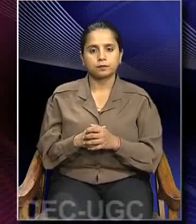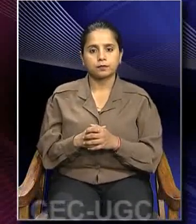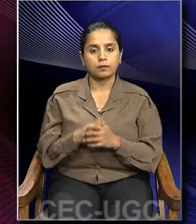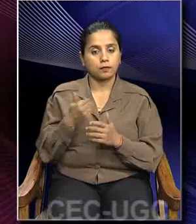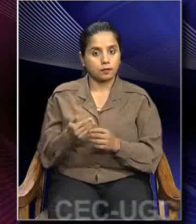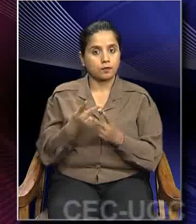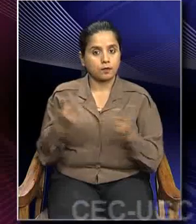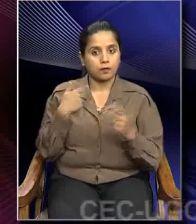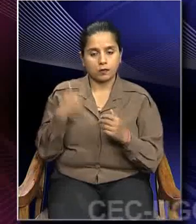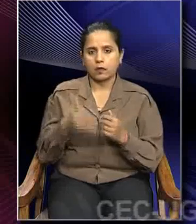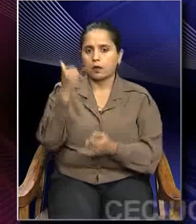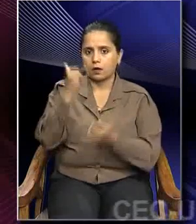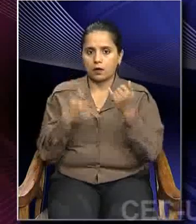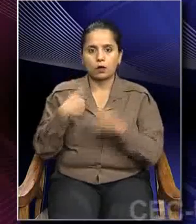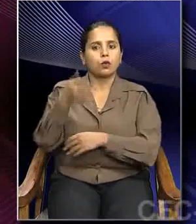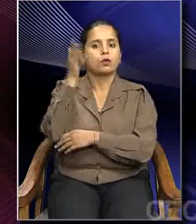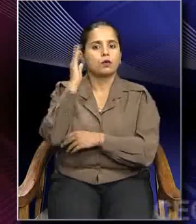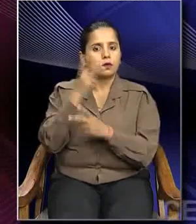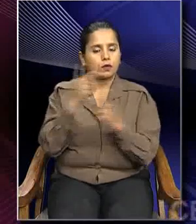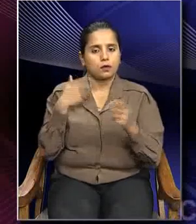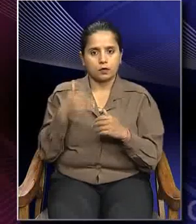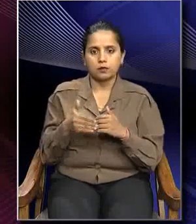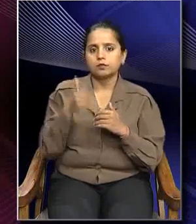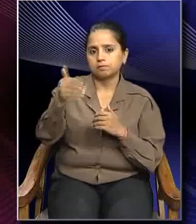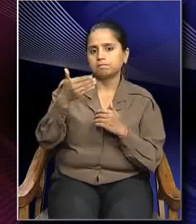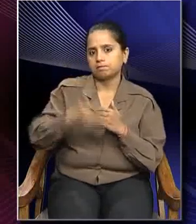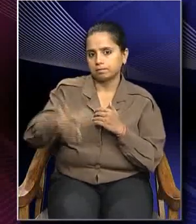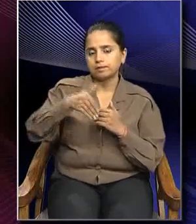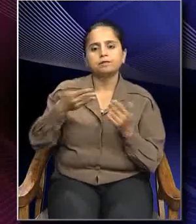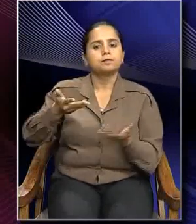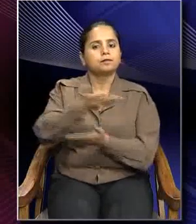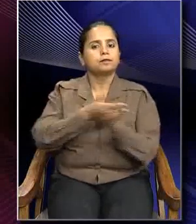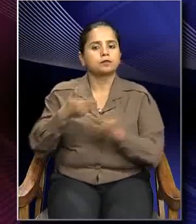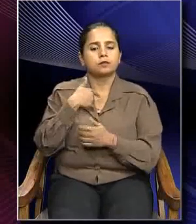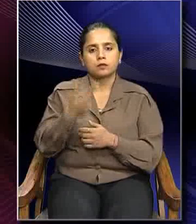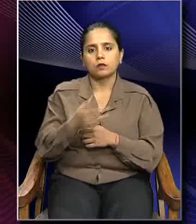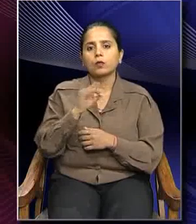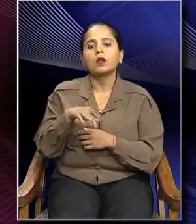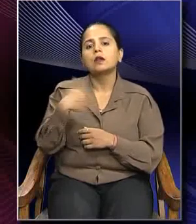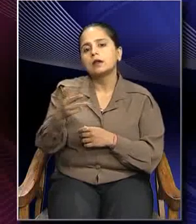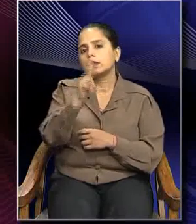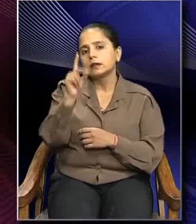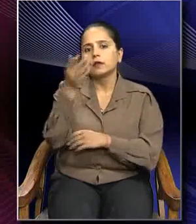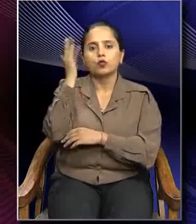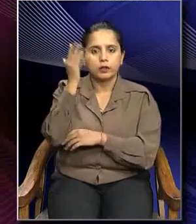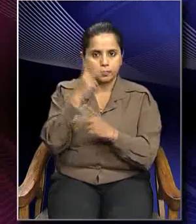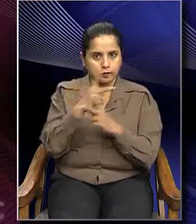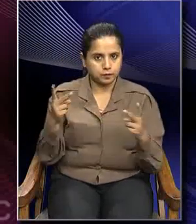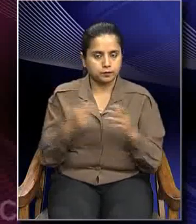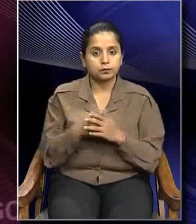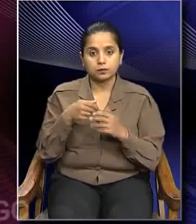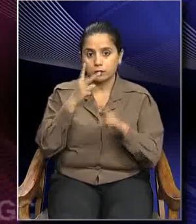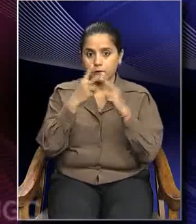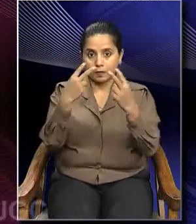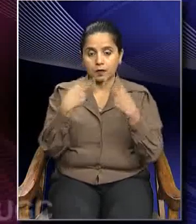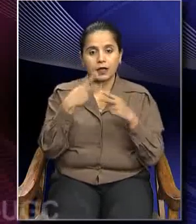With this, we will end our lecture and we will continue this discussion in our next lecture. So, stay with